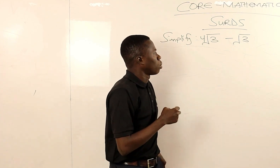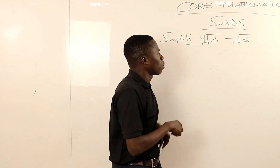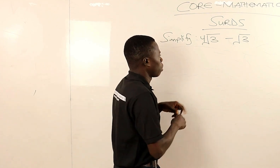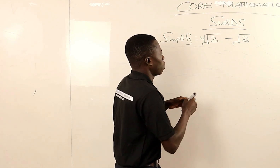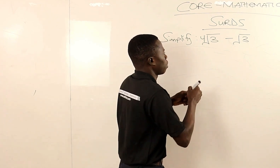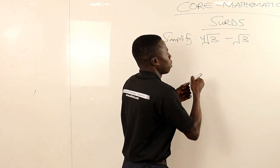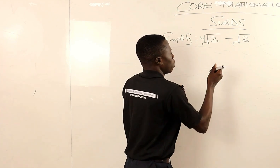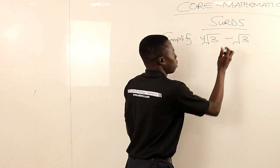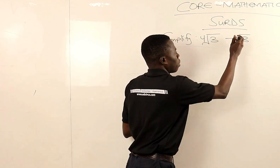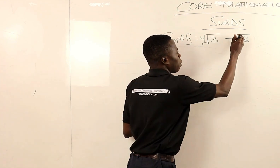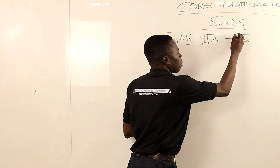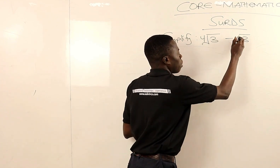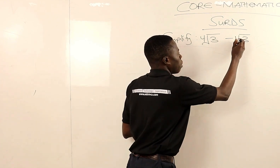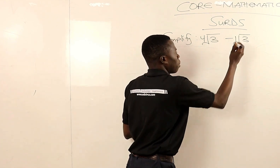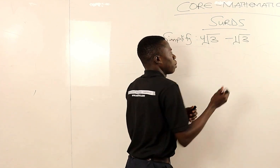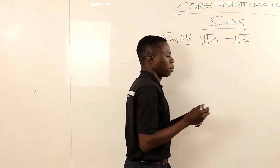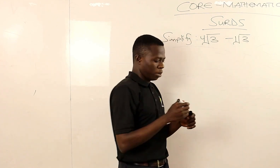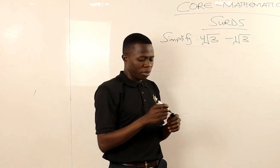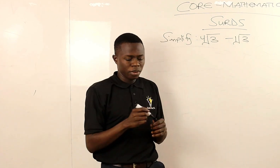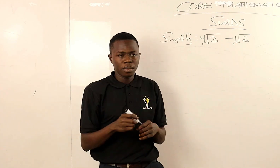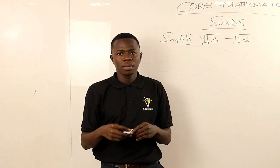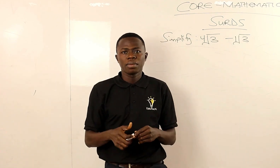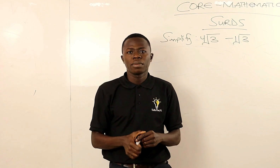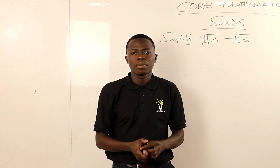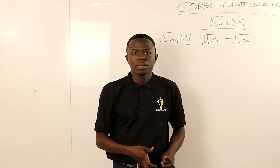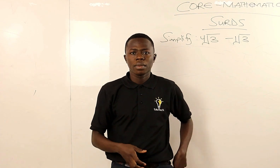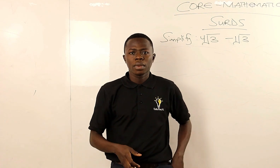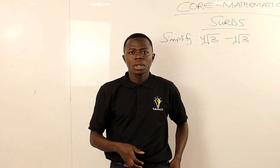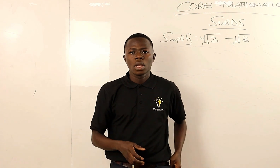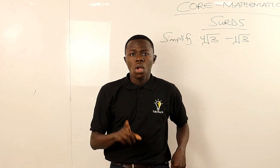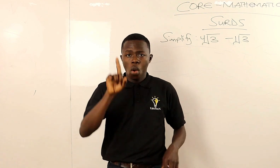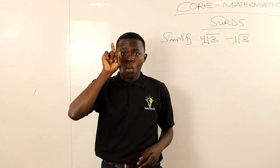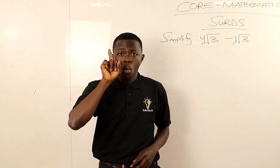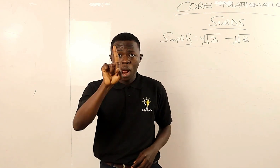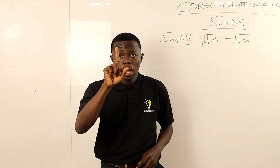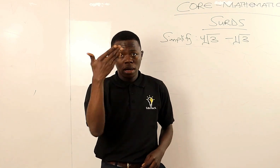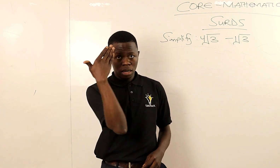you know you have 1 there, just like I've expressed on the board.